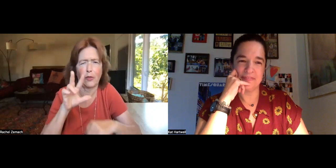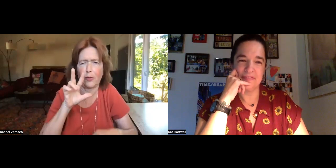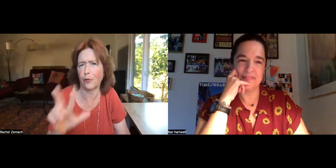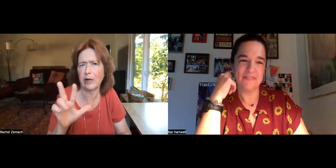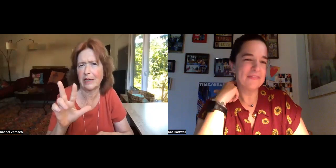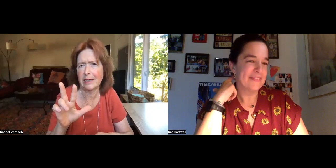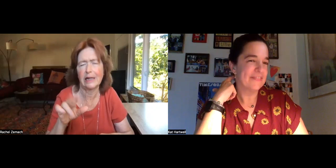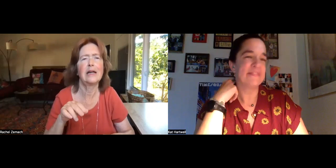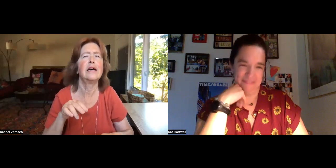Three.